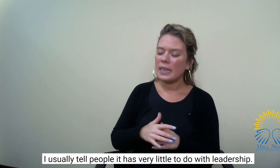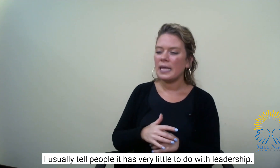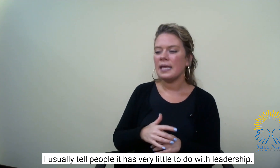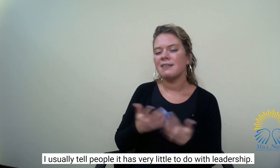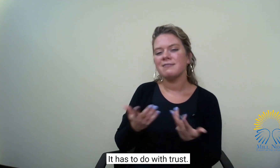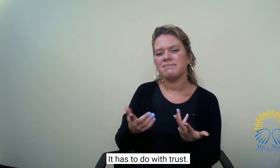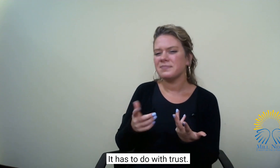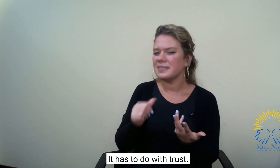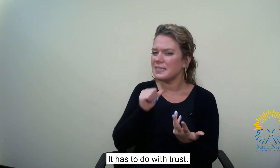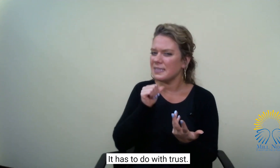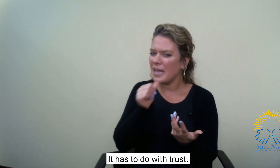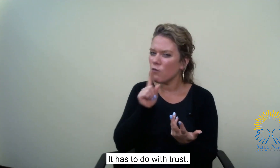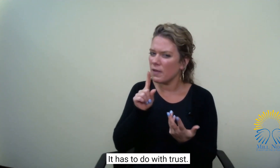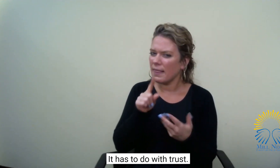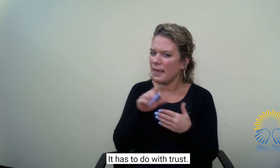leadership. It has to do with trust.